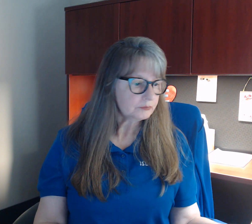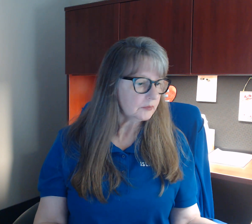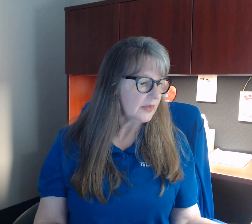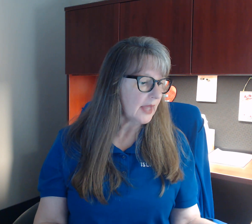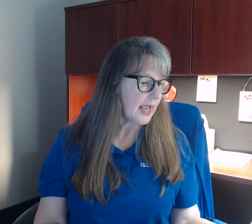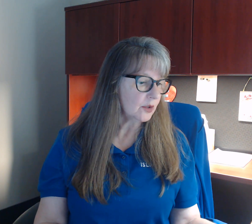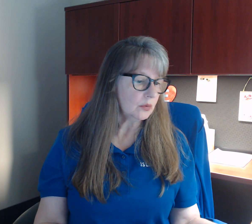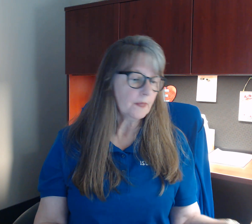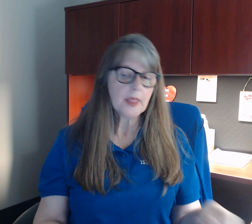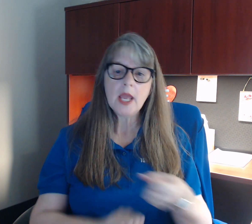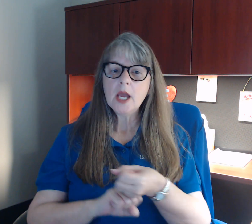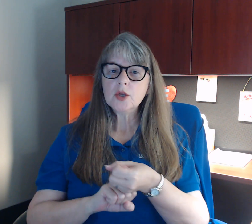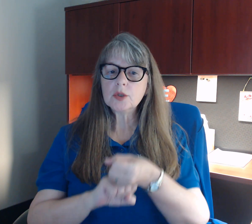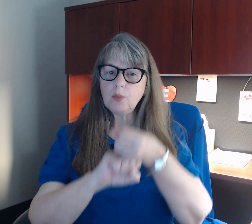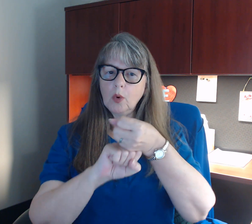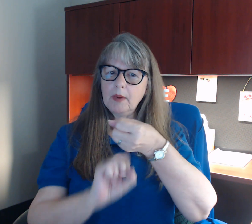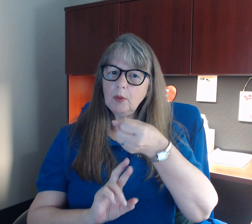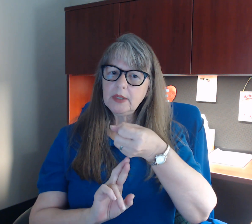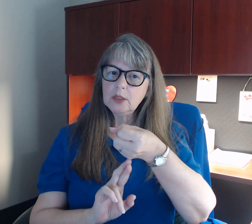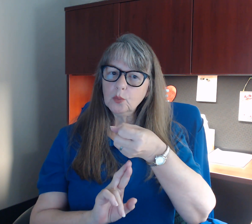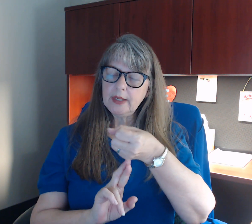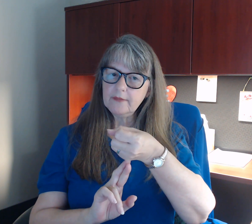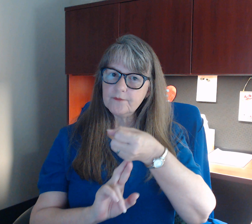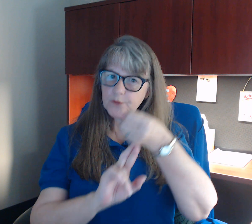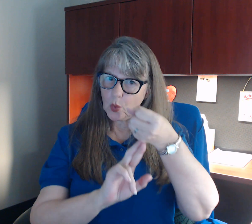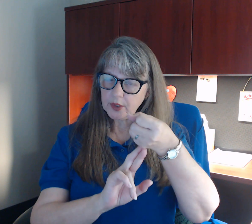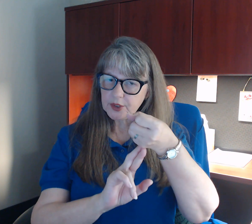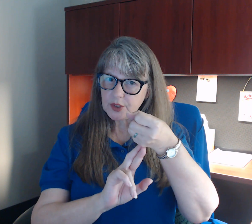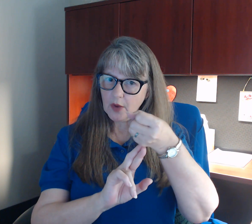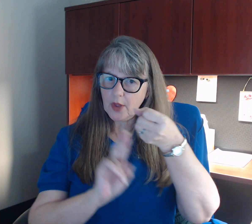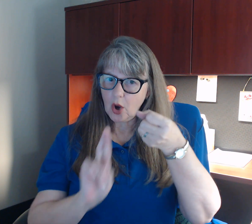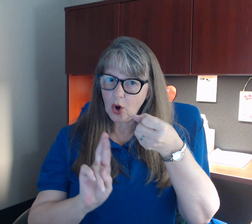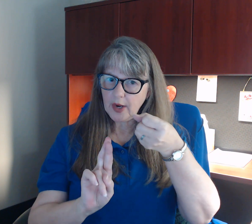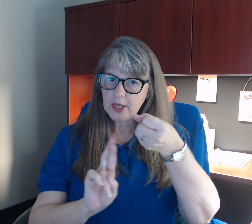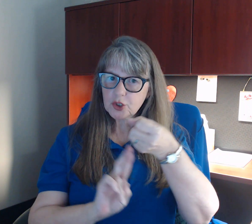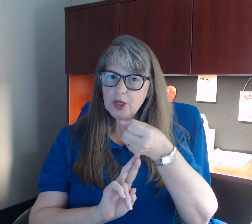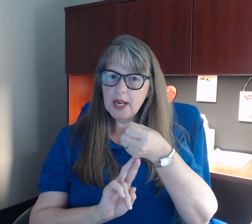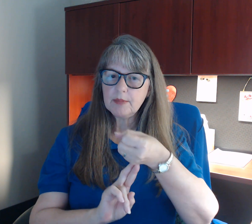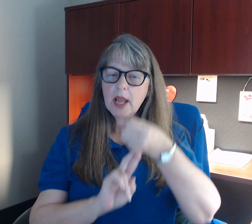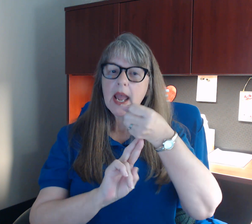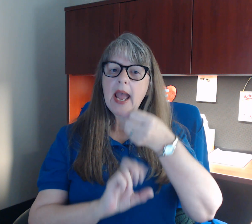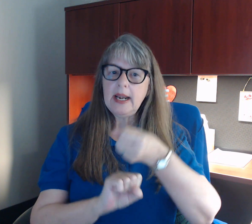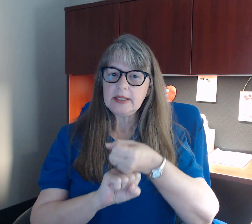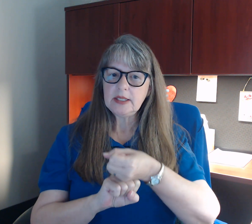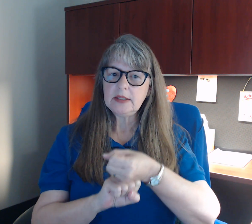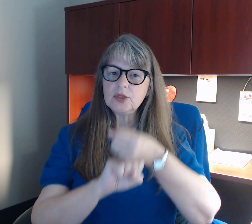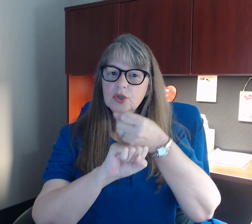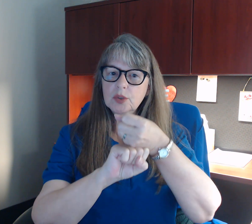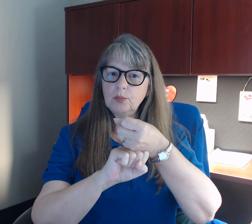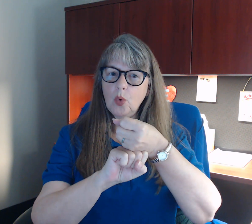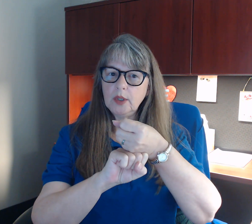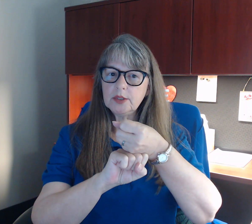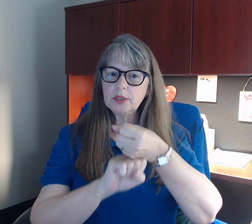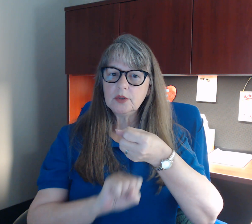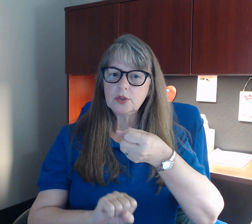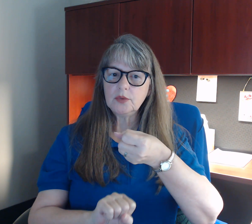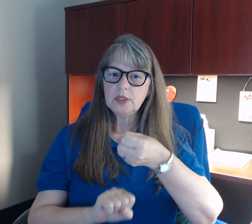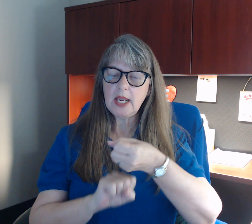The handle. Support. Remember we did reinforce on the R hand shape? And I said this is support. So this